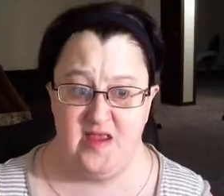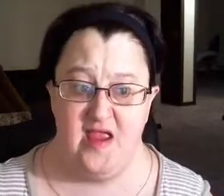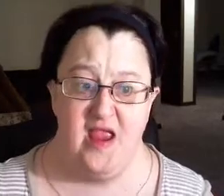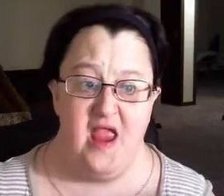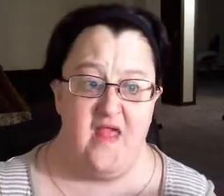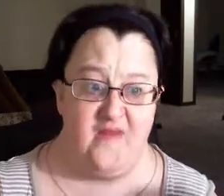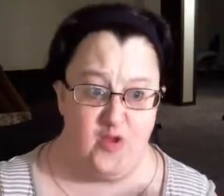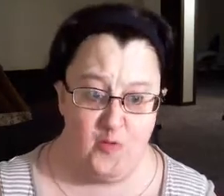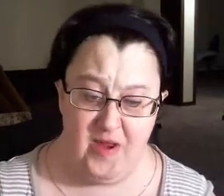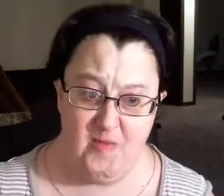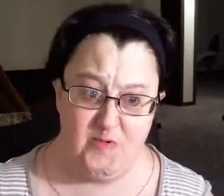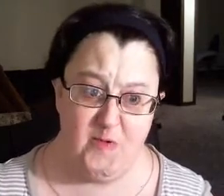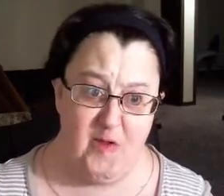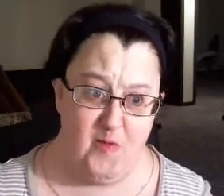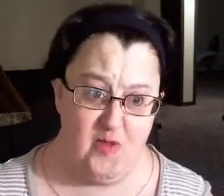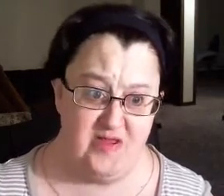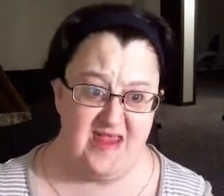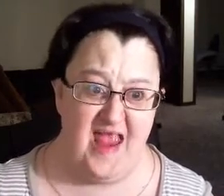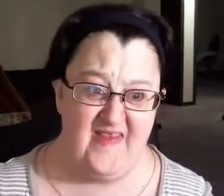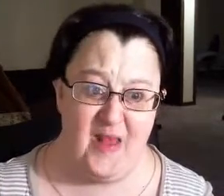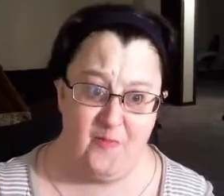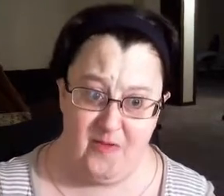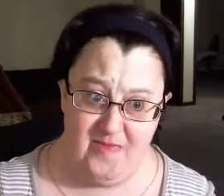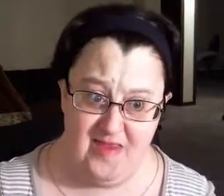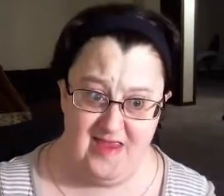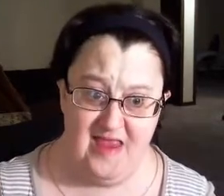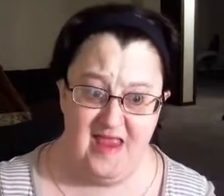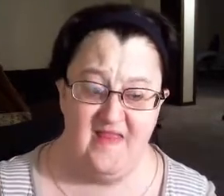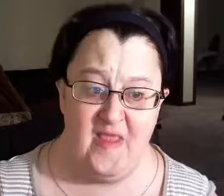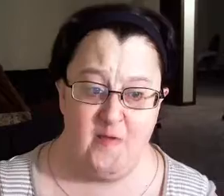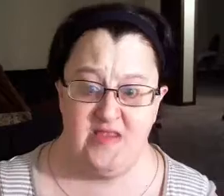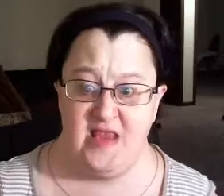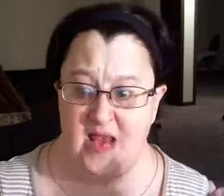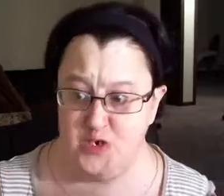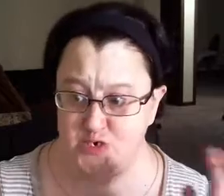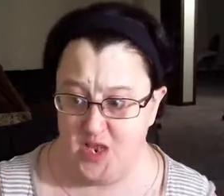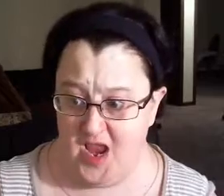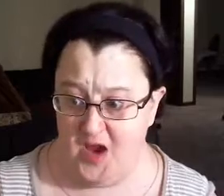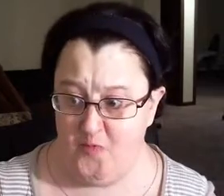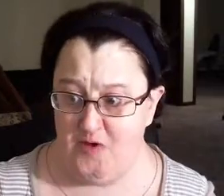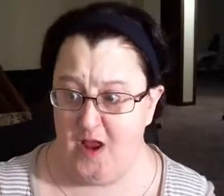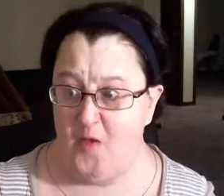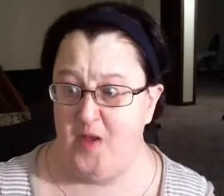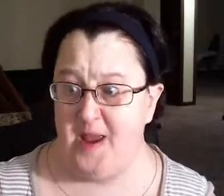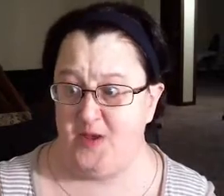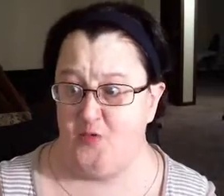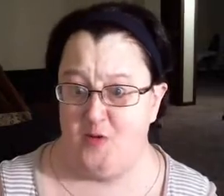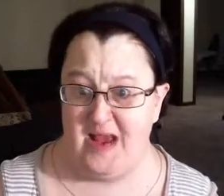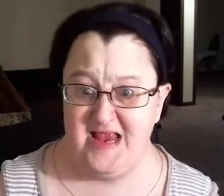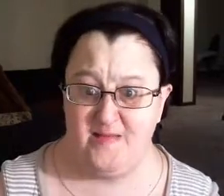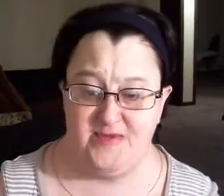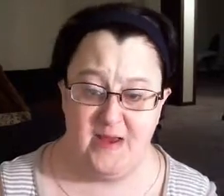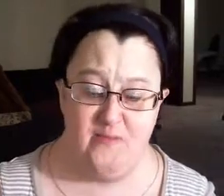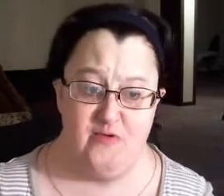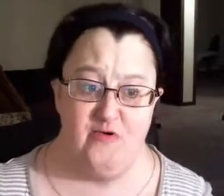and they told me how much my weight was at that appointment that was in late july we're now heading for late september